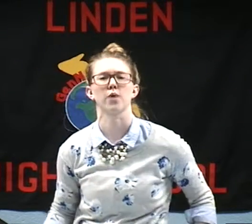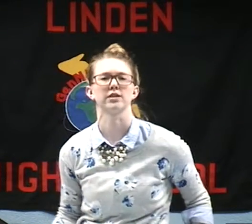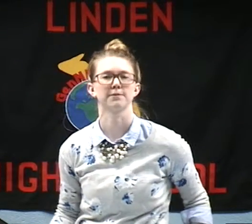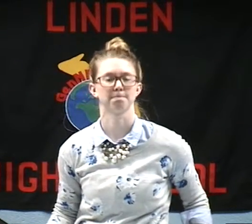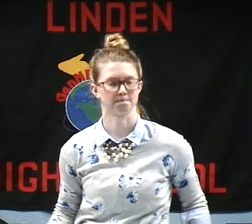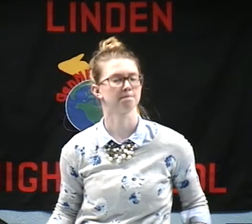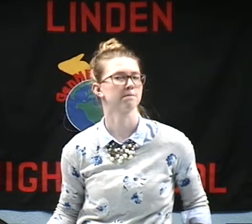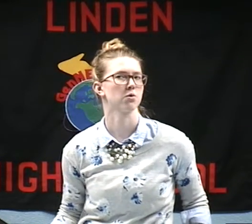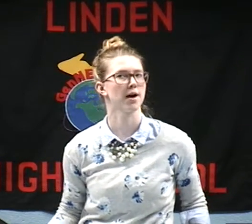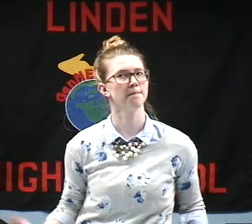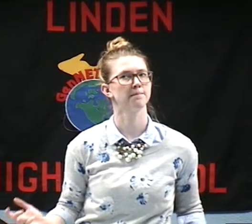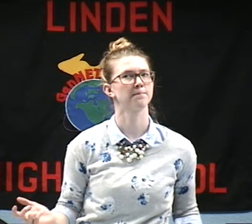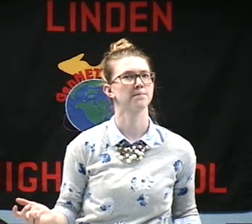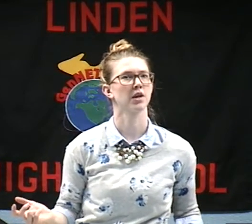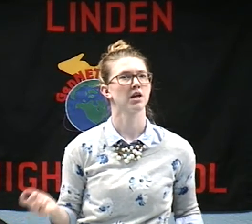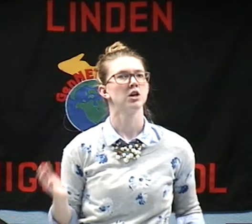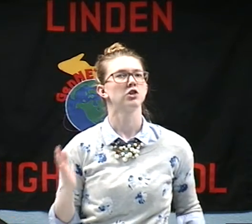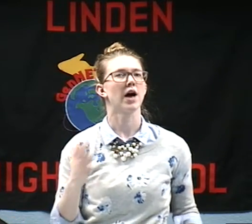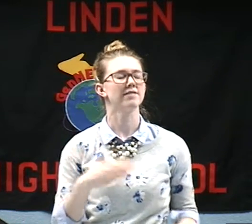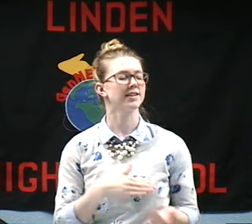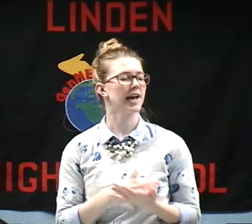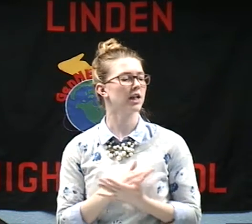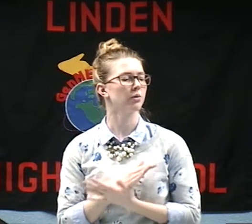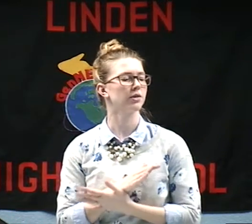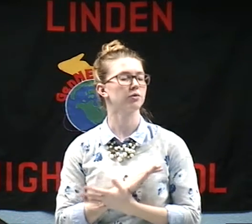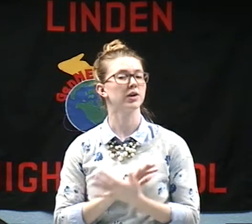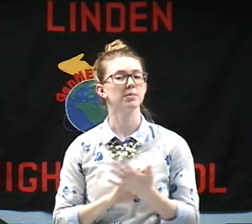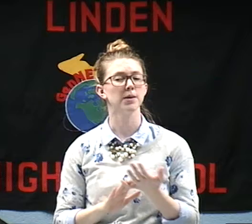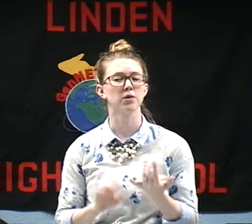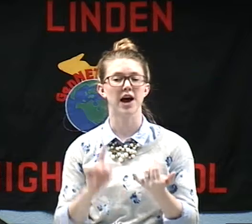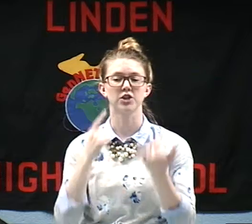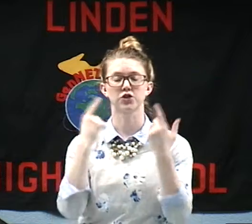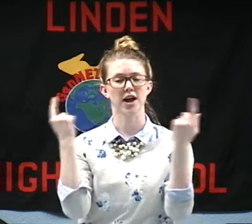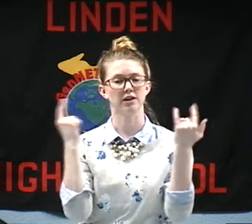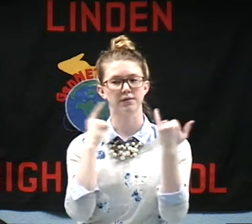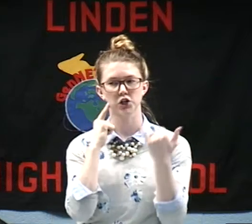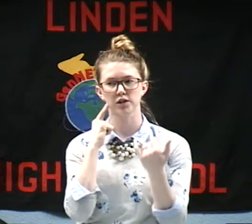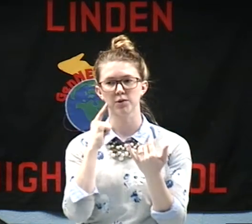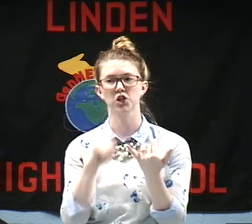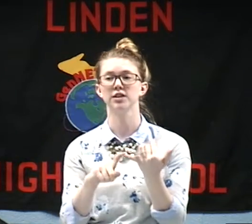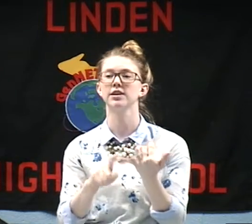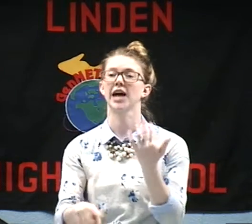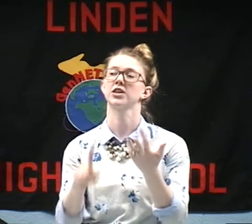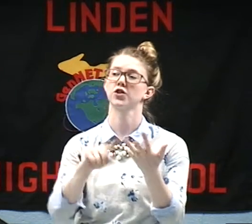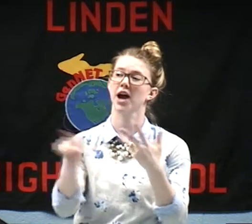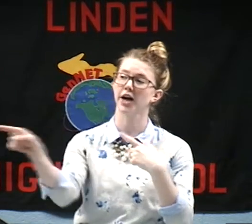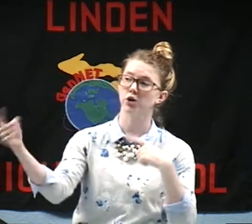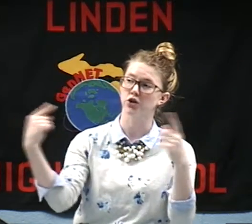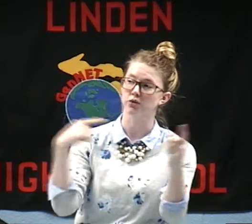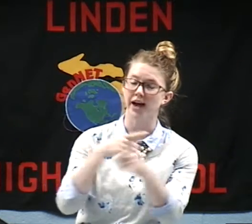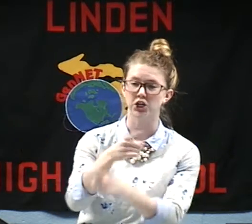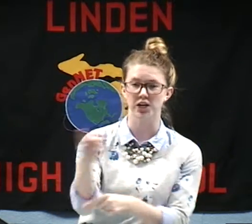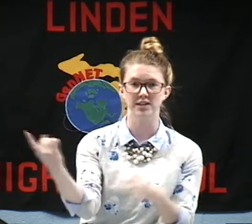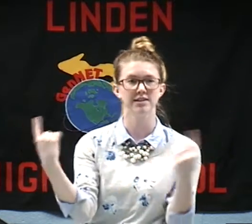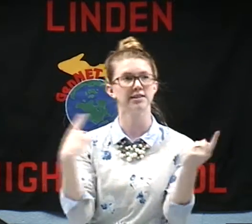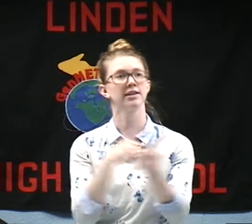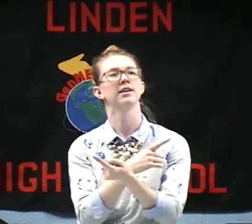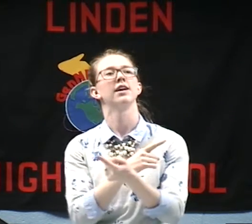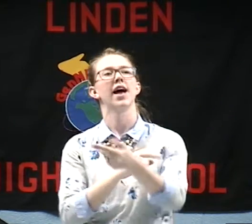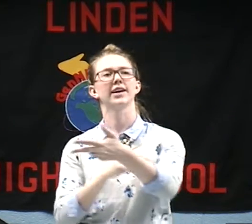southwest. Okay? So have this dialogue with 3 people. Concentrate on your facial expressions, concentrate on your directions, and